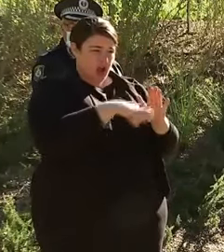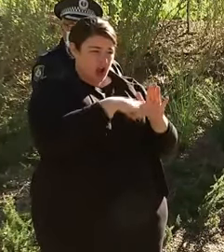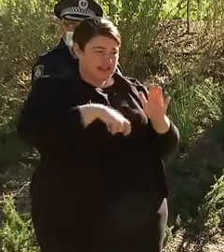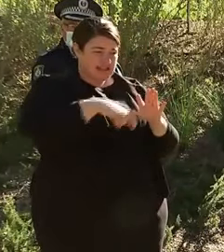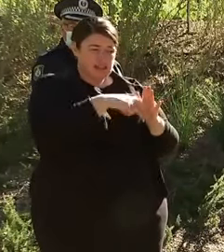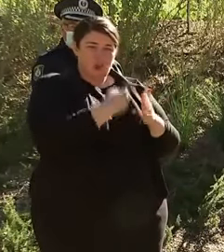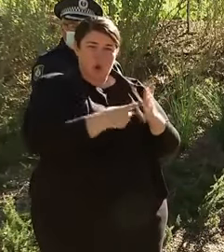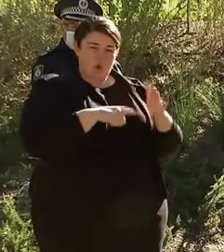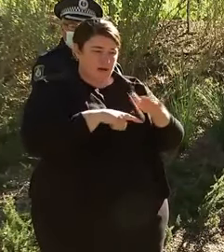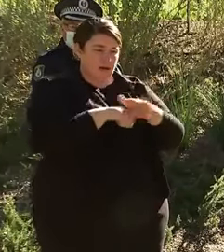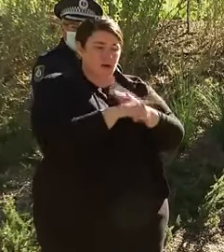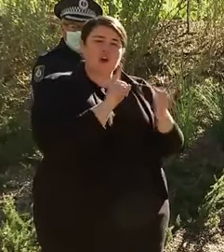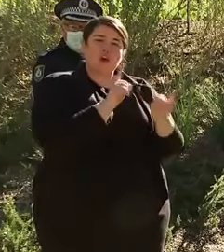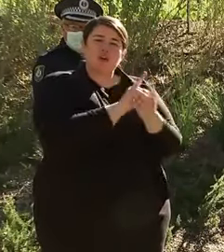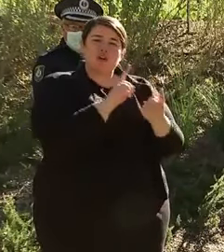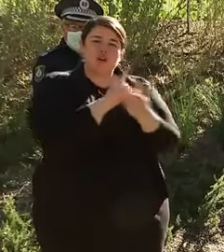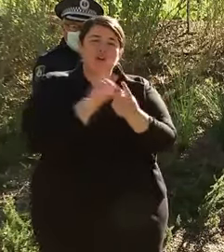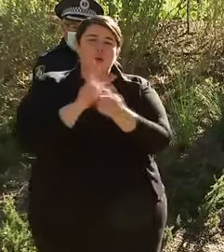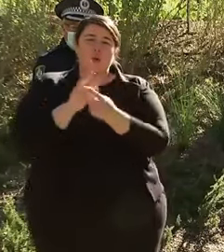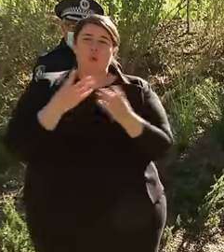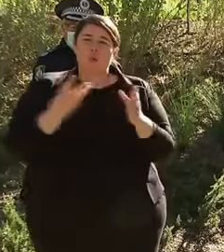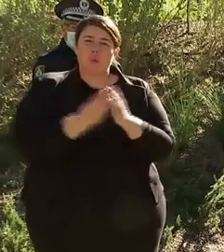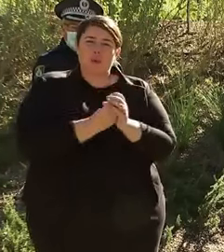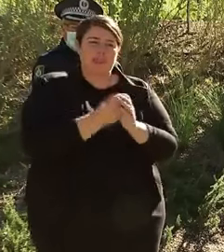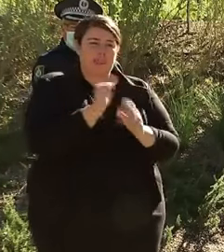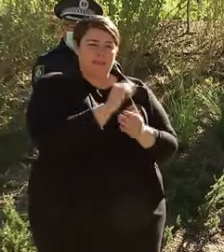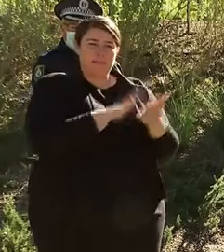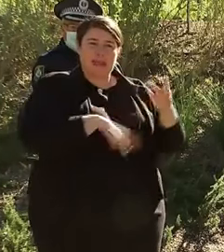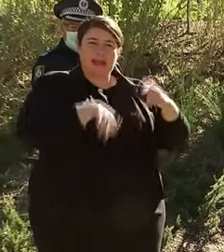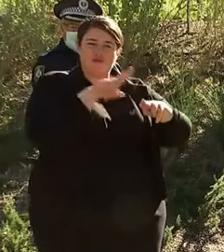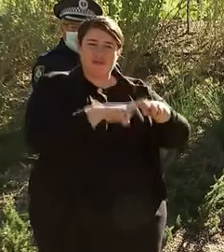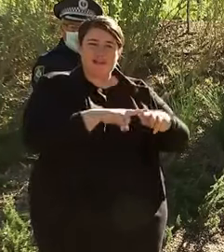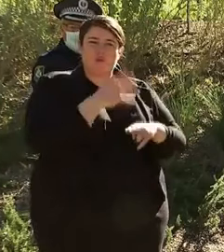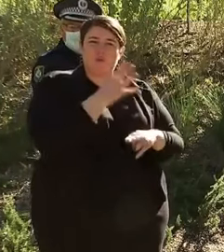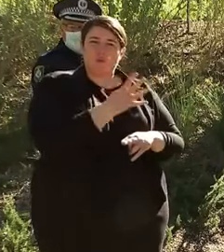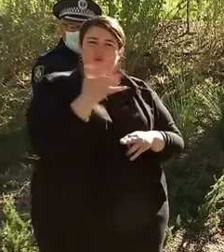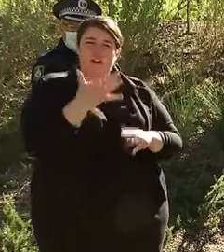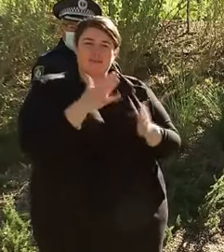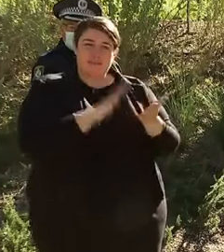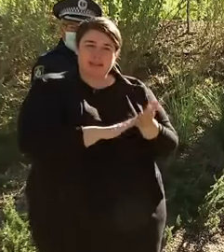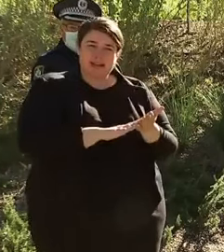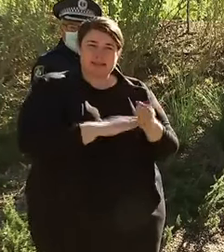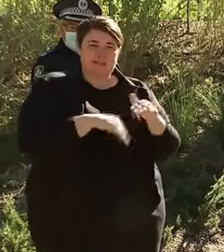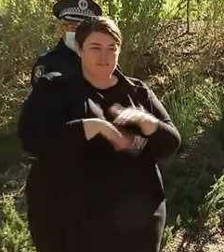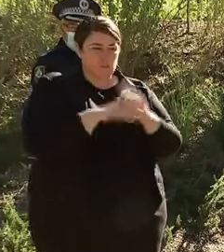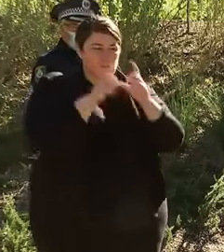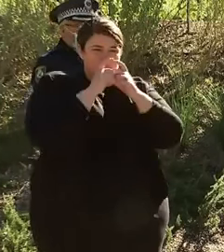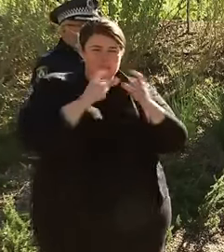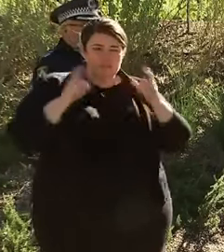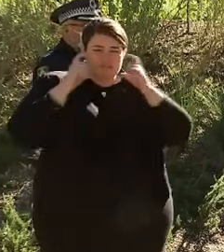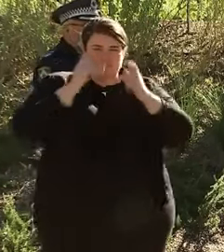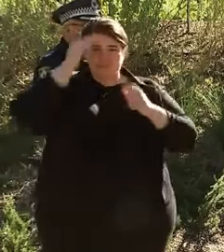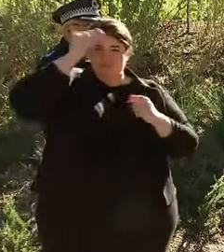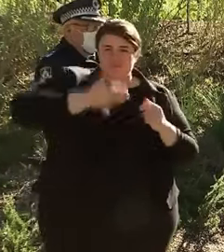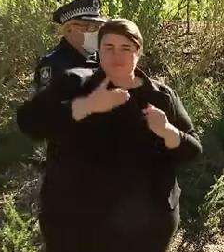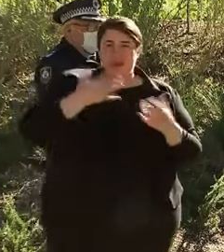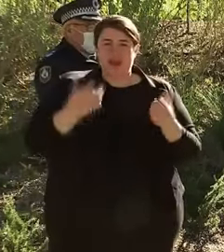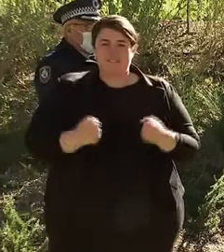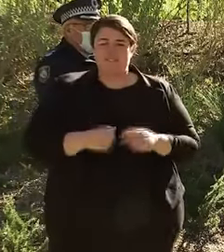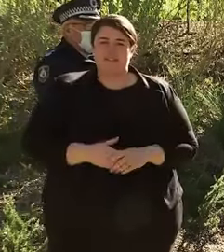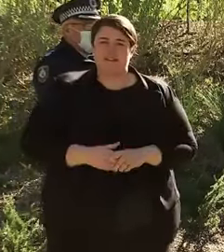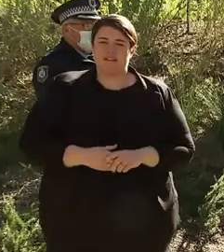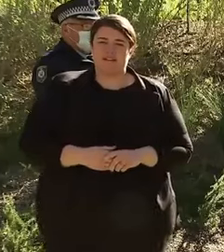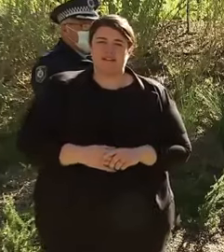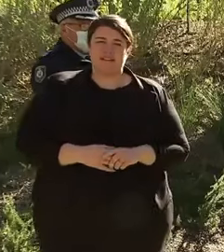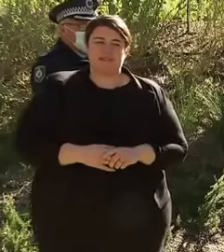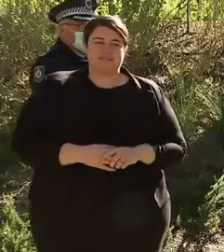only have contact with their primary carer for 45 minutes in full PPE. Look, I'm not going to comment on